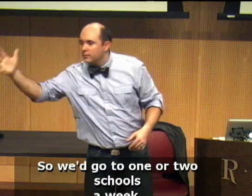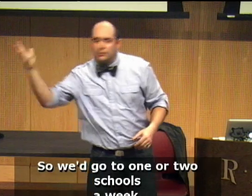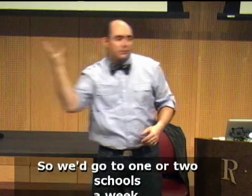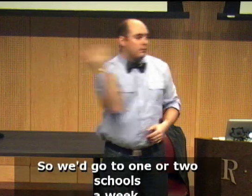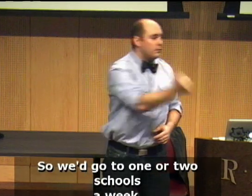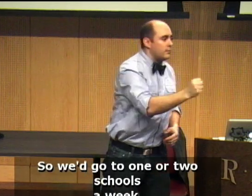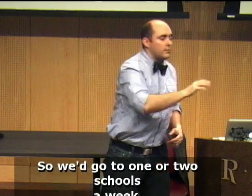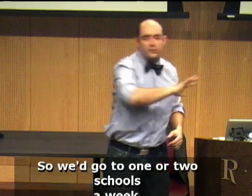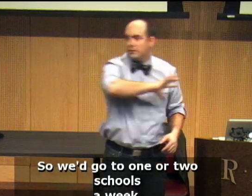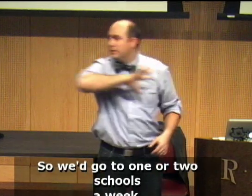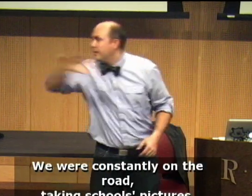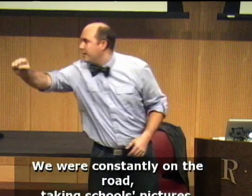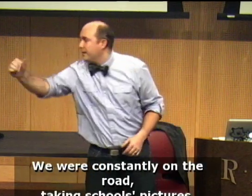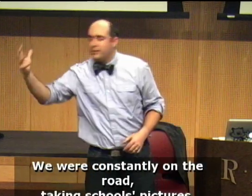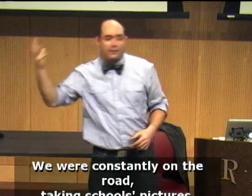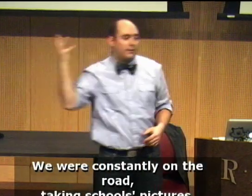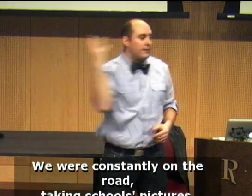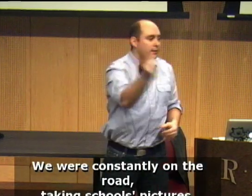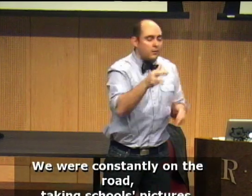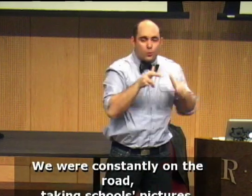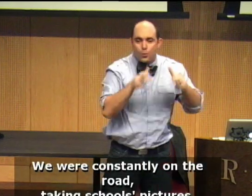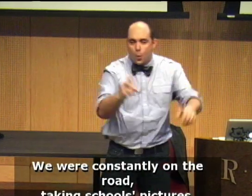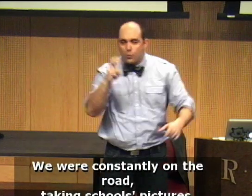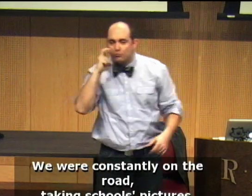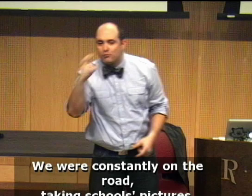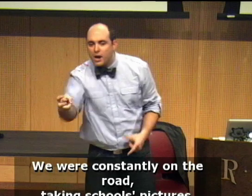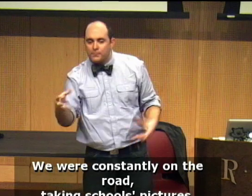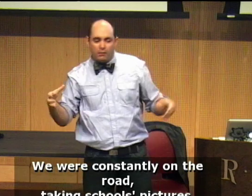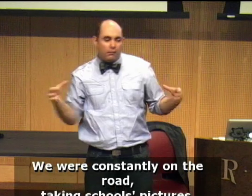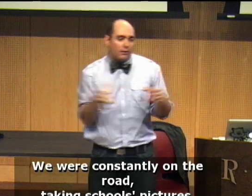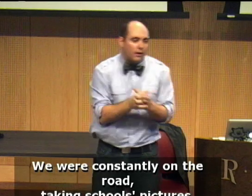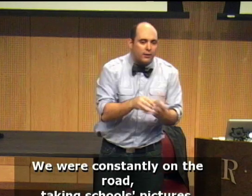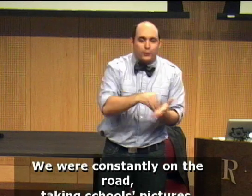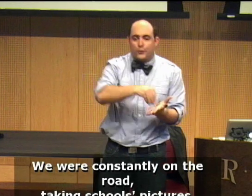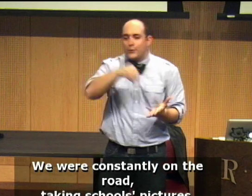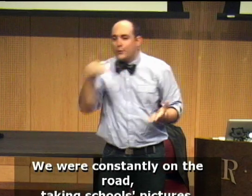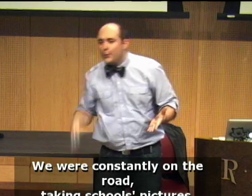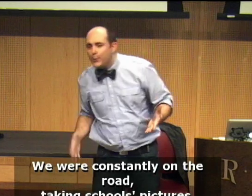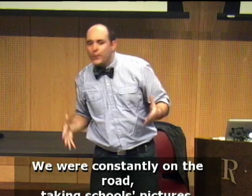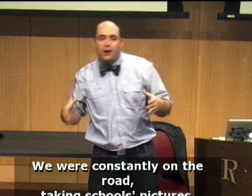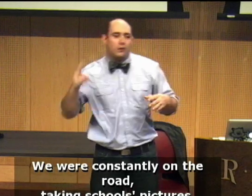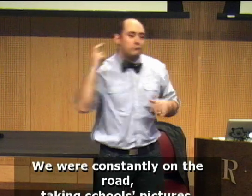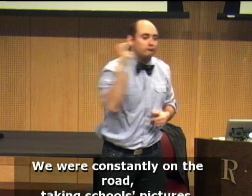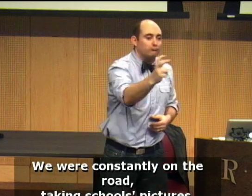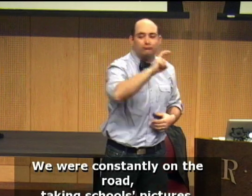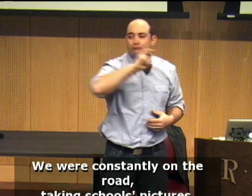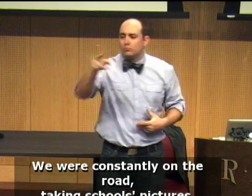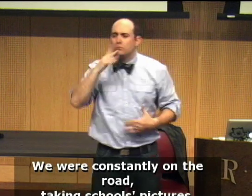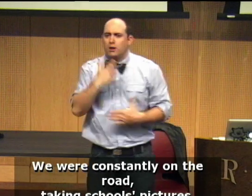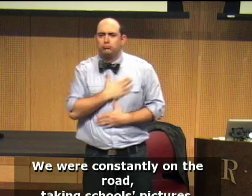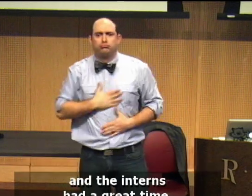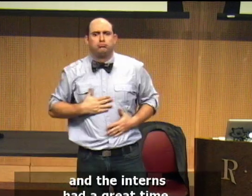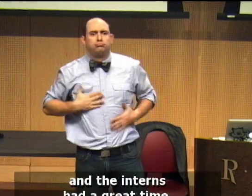2 schools a week. We were constantly on the road, taking schools pictures, and